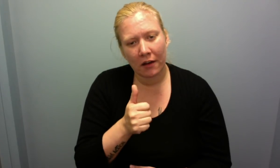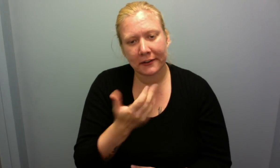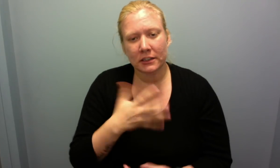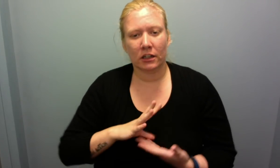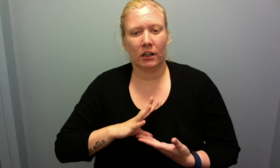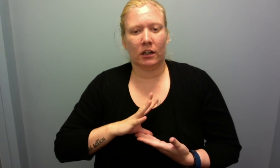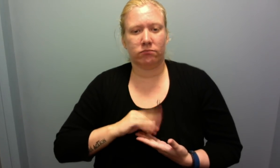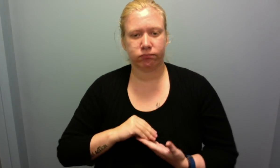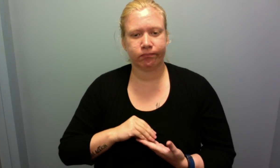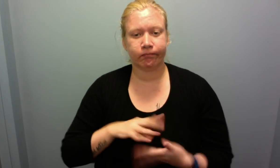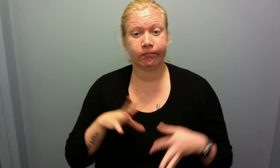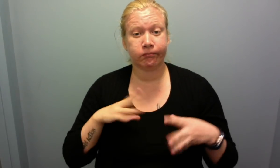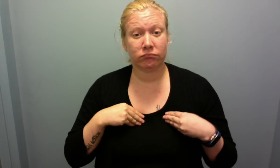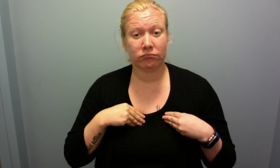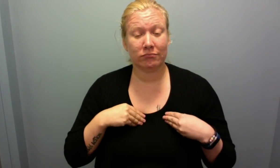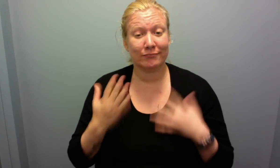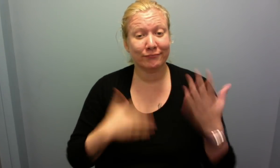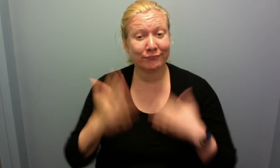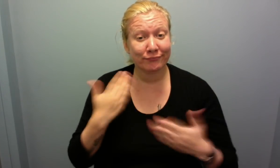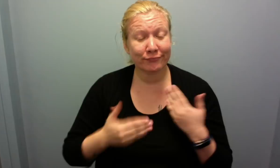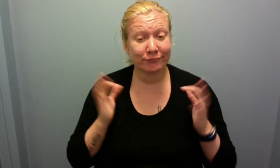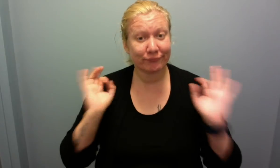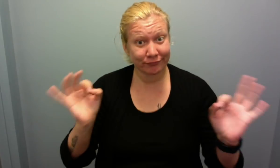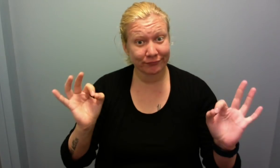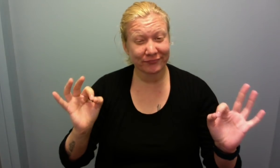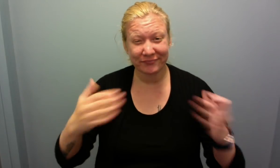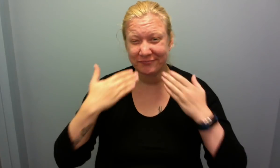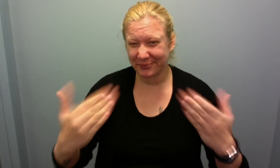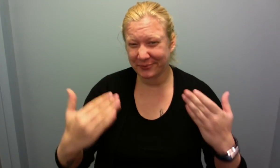cultural understanding. Don't take this as an